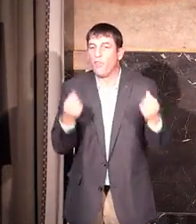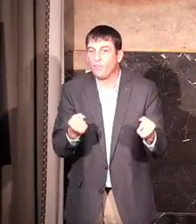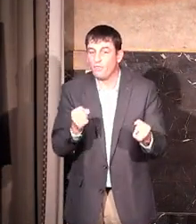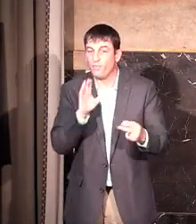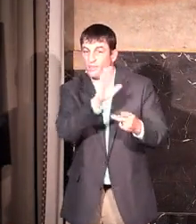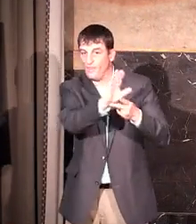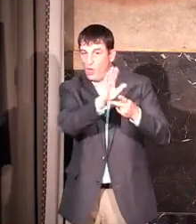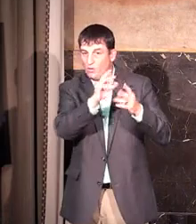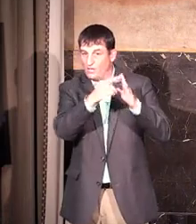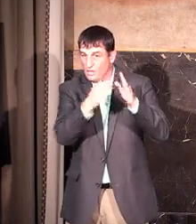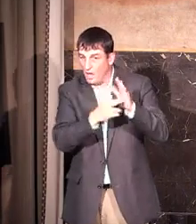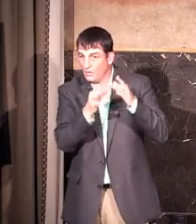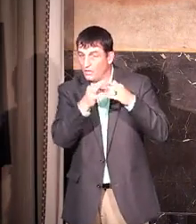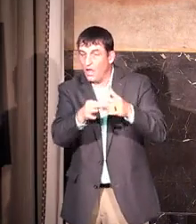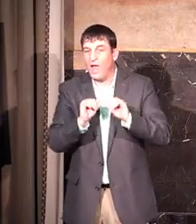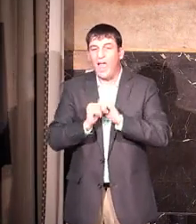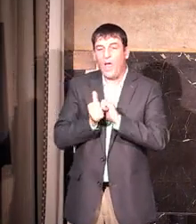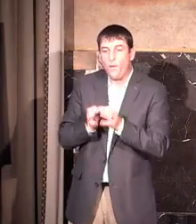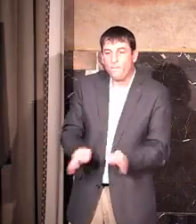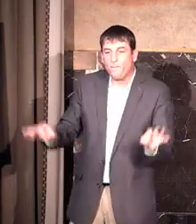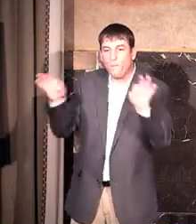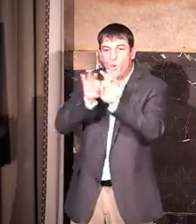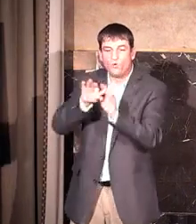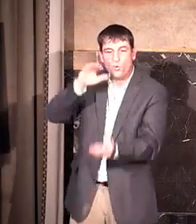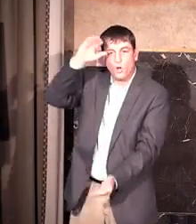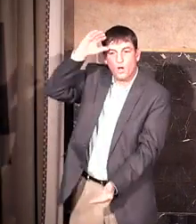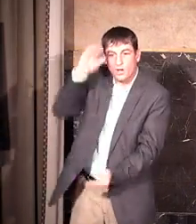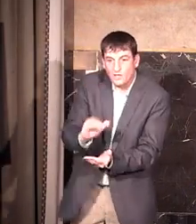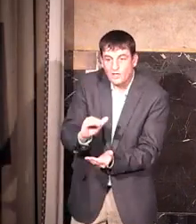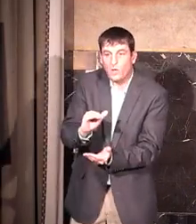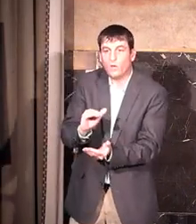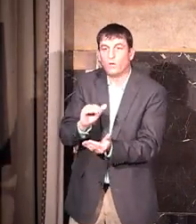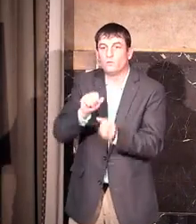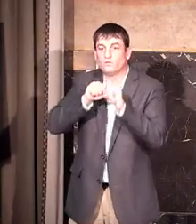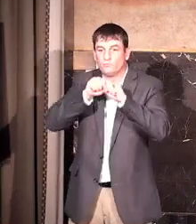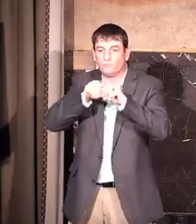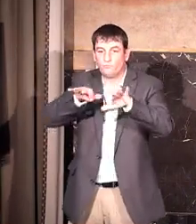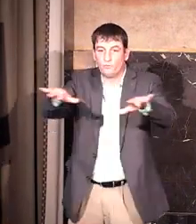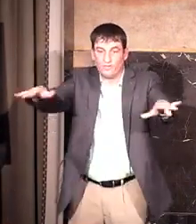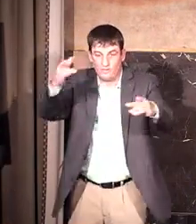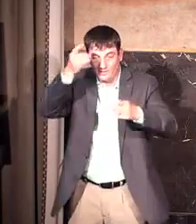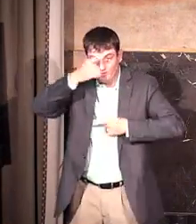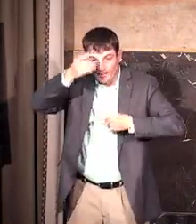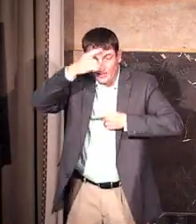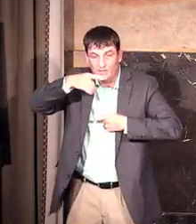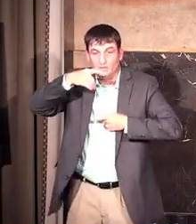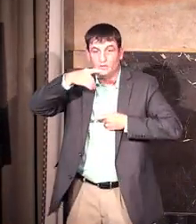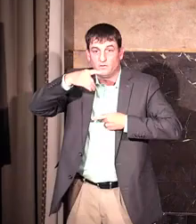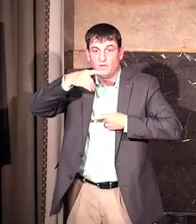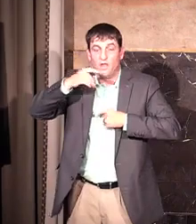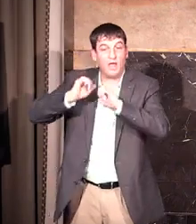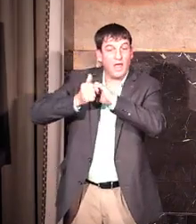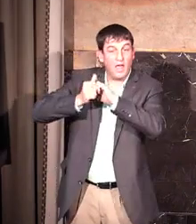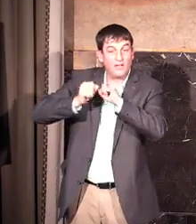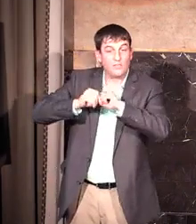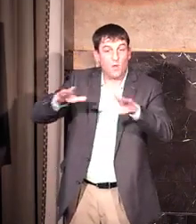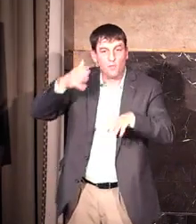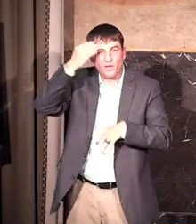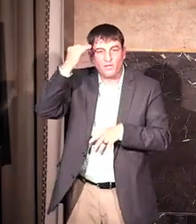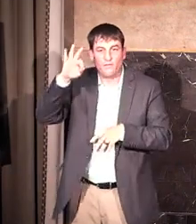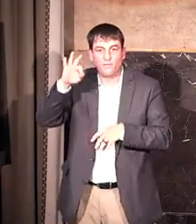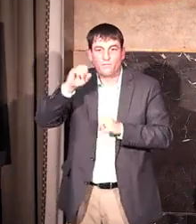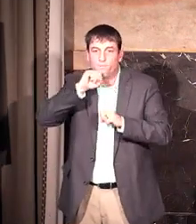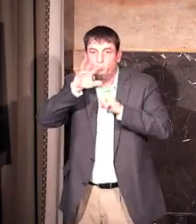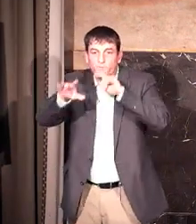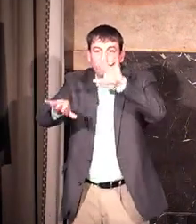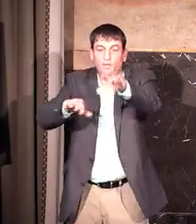how important it is to cut down the transmission of the disease, which spreads because of these particles